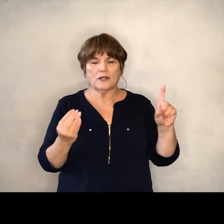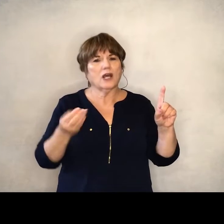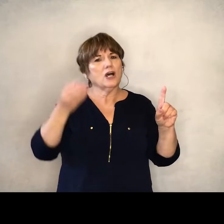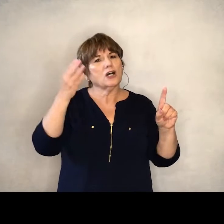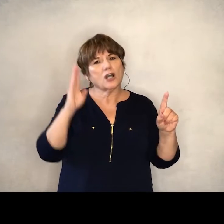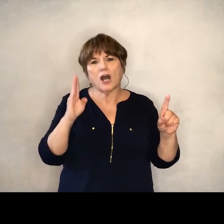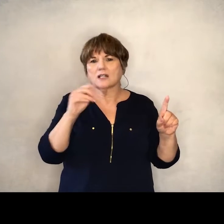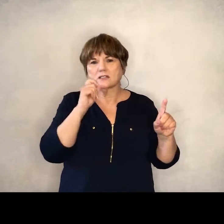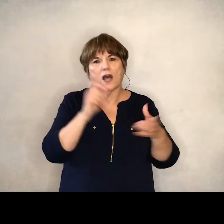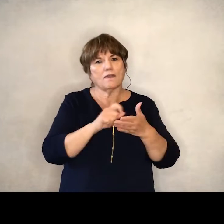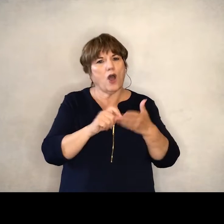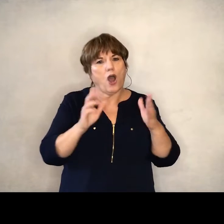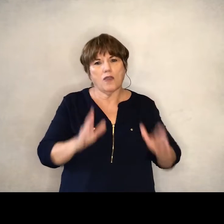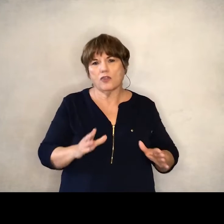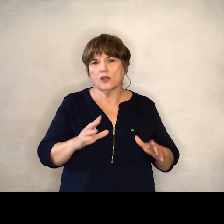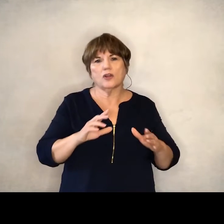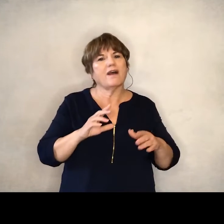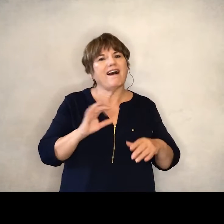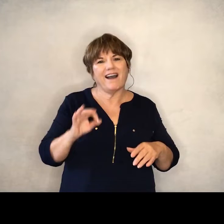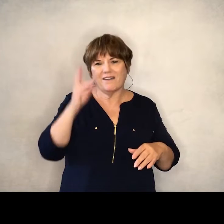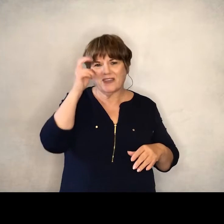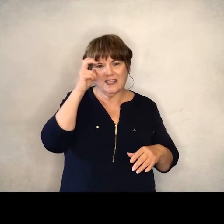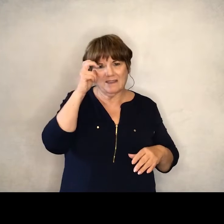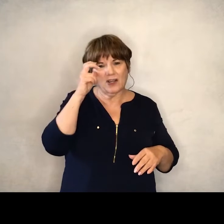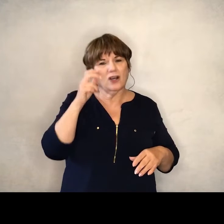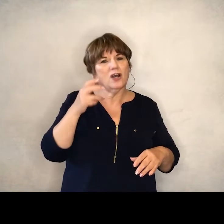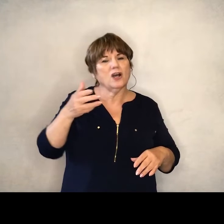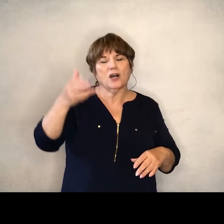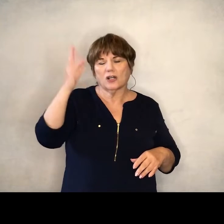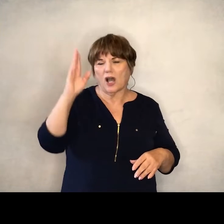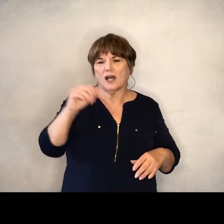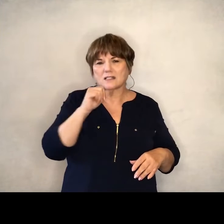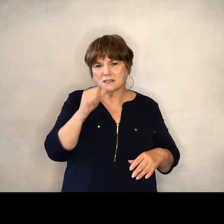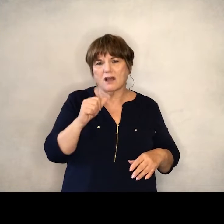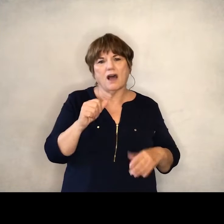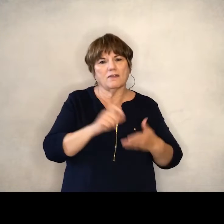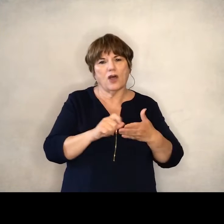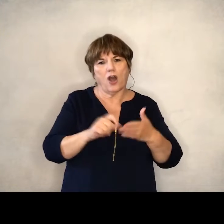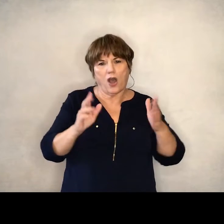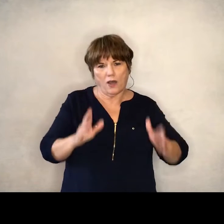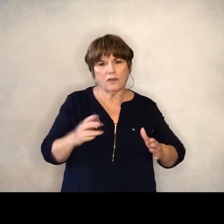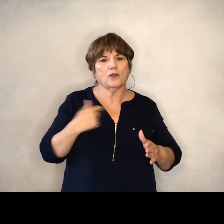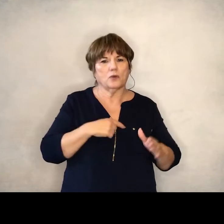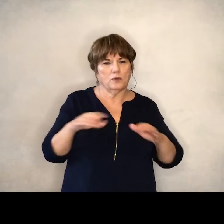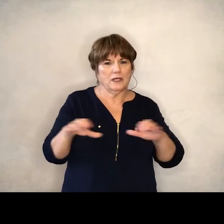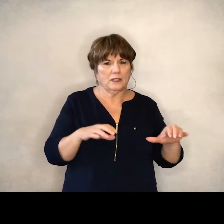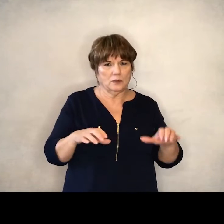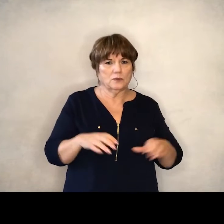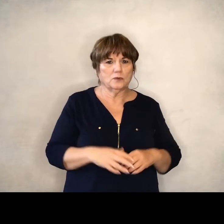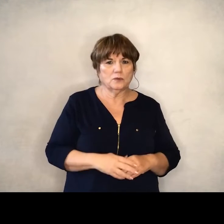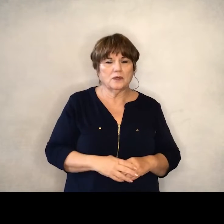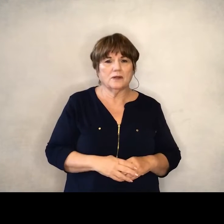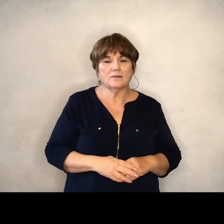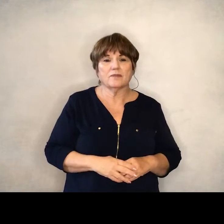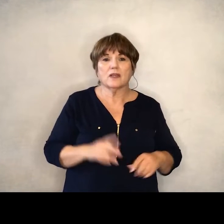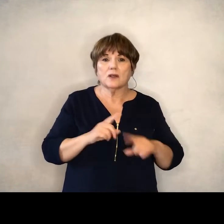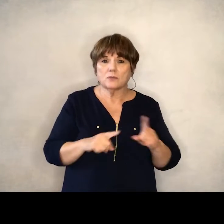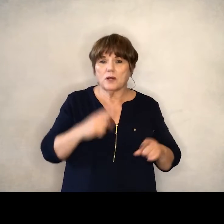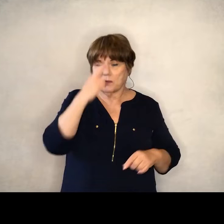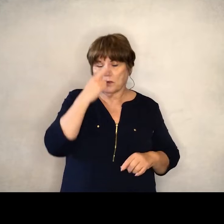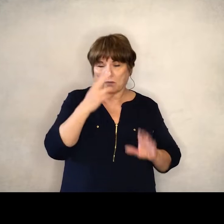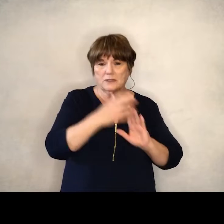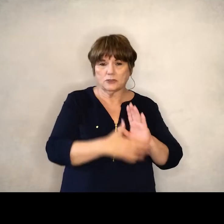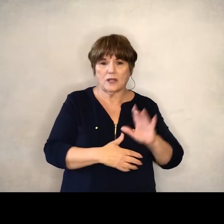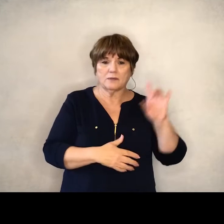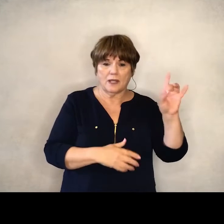evil. God is certainly not the author of the sins that we commit. What Romans 8:28 does tell us,